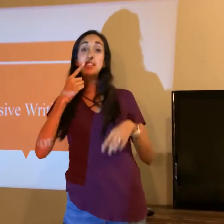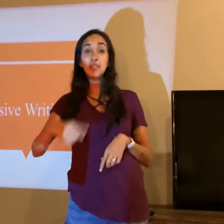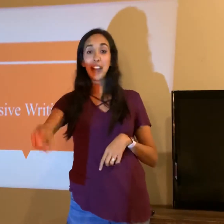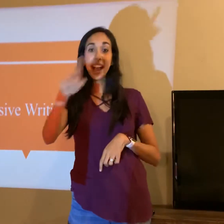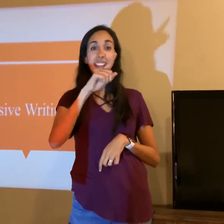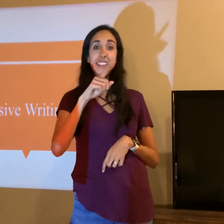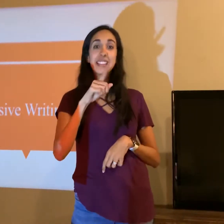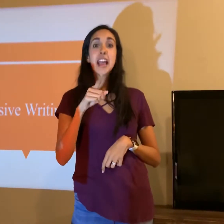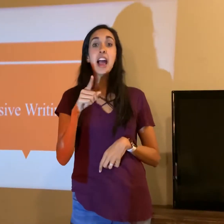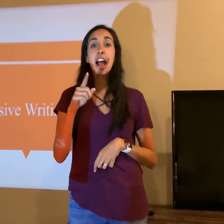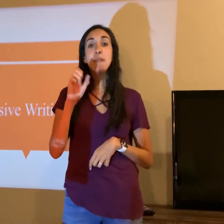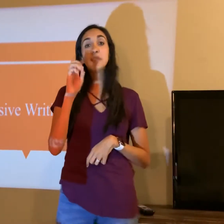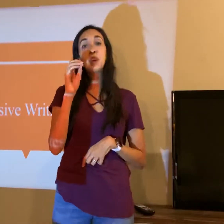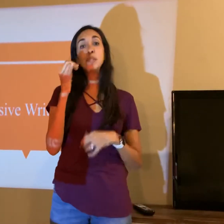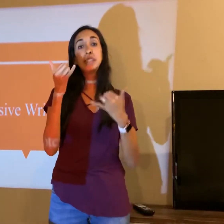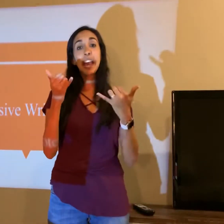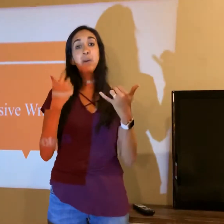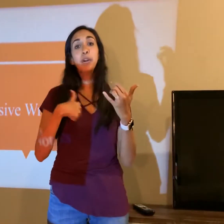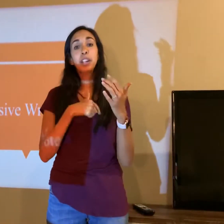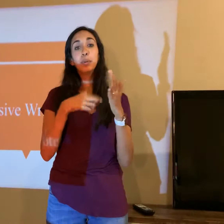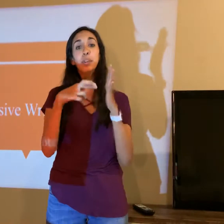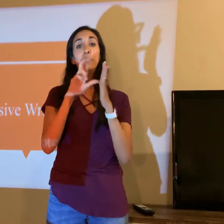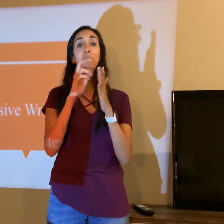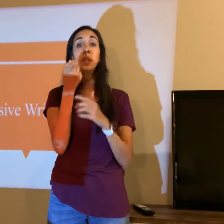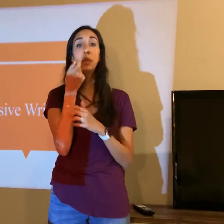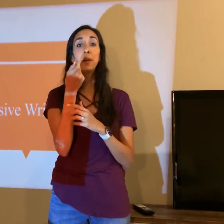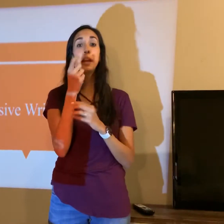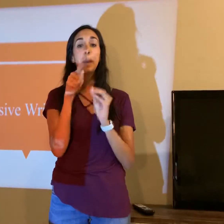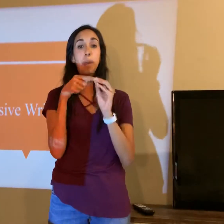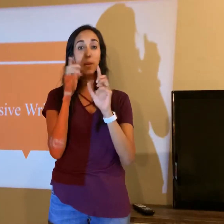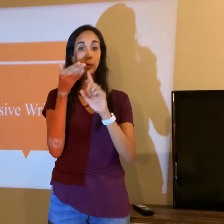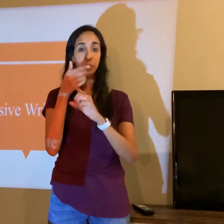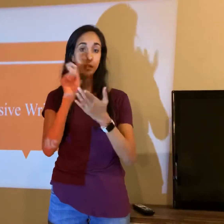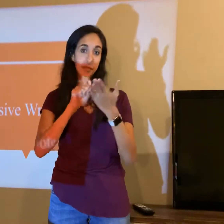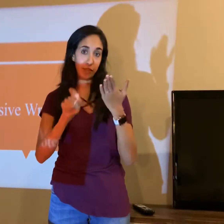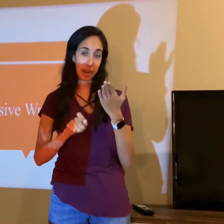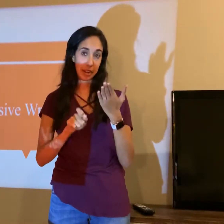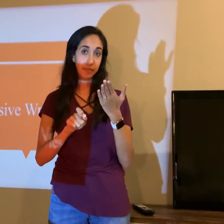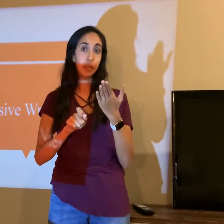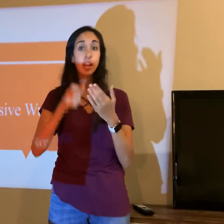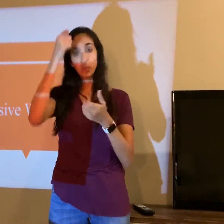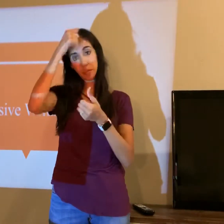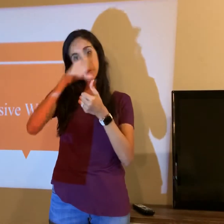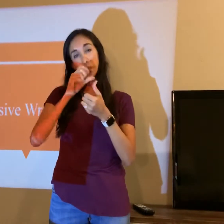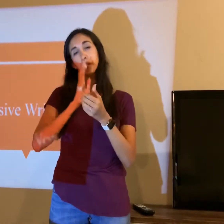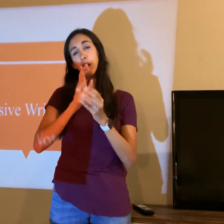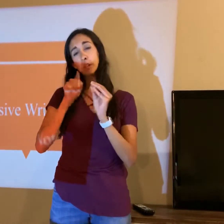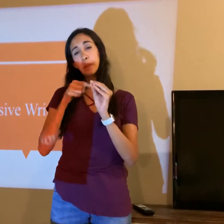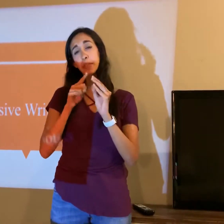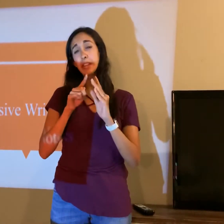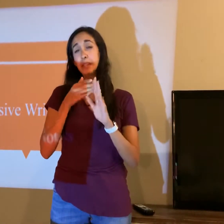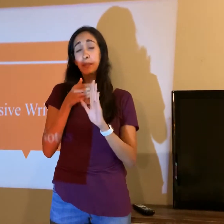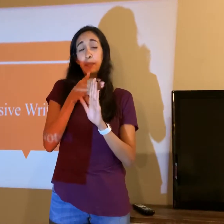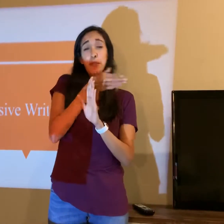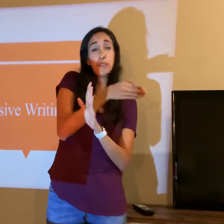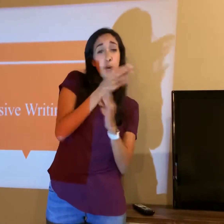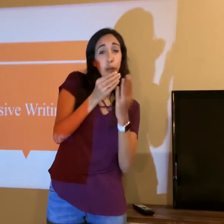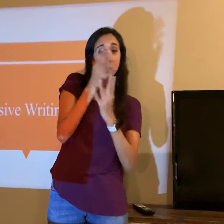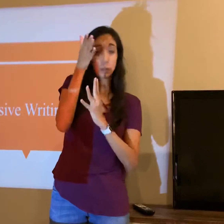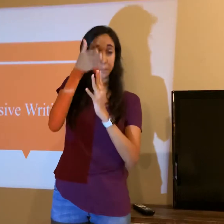missed you guys. So today we're going to review a little bit about persuasive writing. Remember, we talked about this before spring